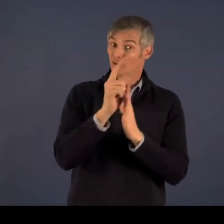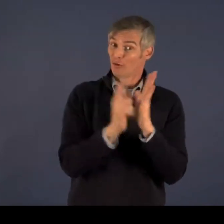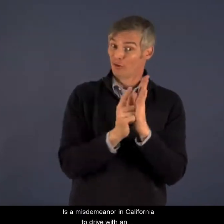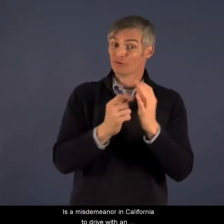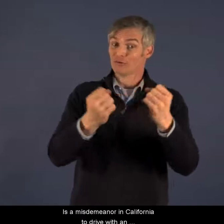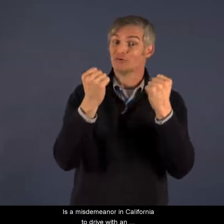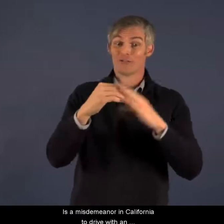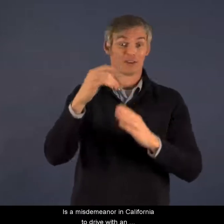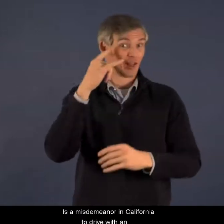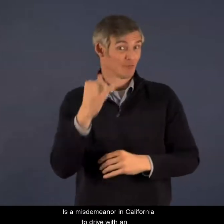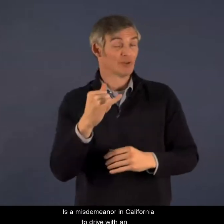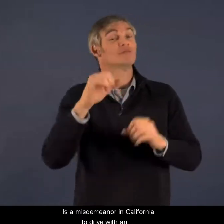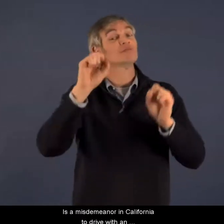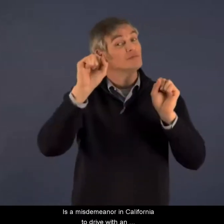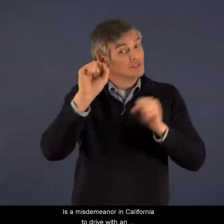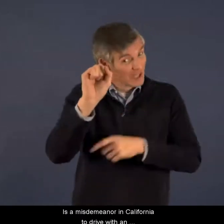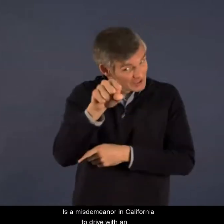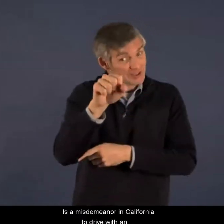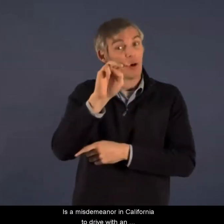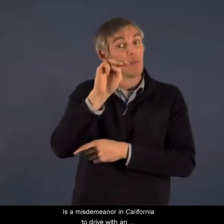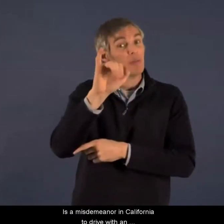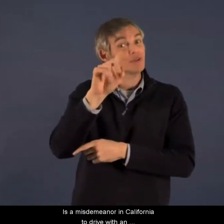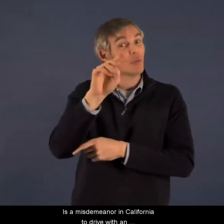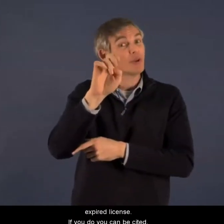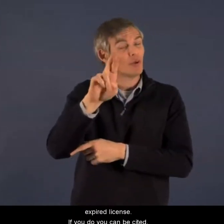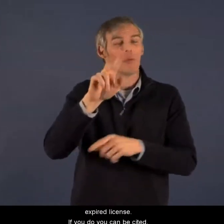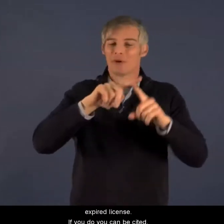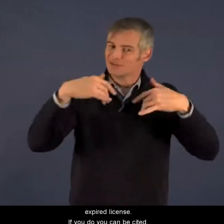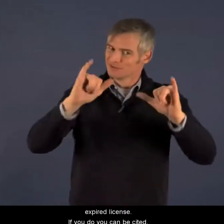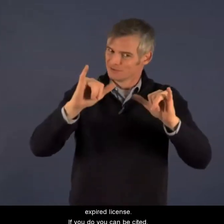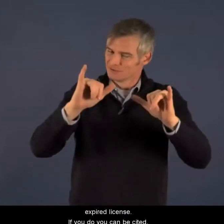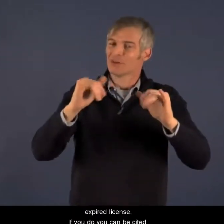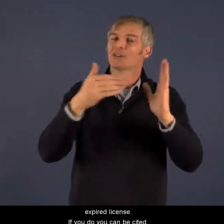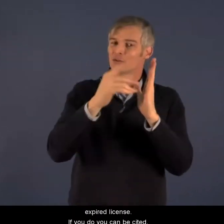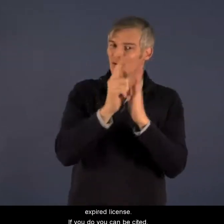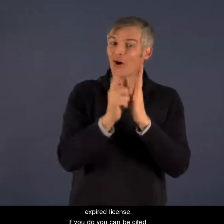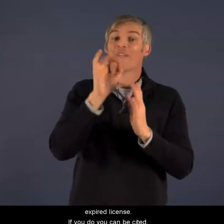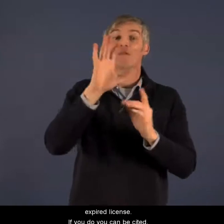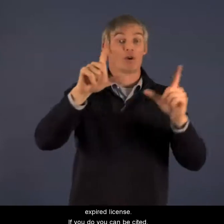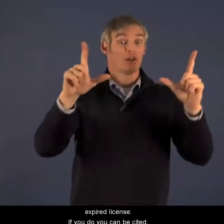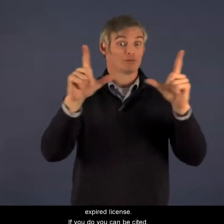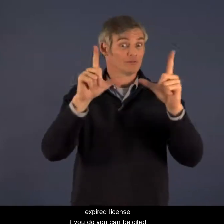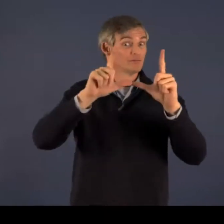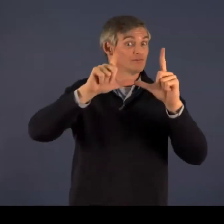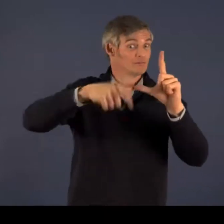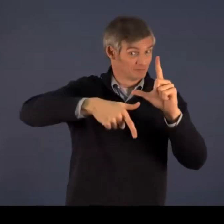It is a misdemeanor in California to drive with an expired license. If you do, you can be cited.